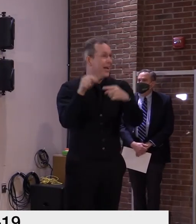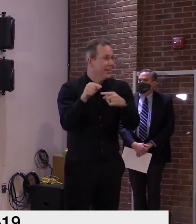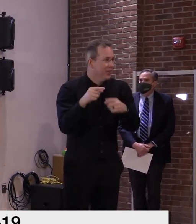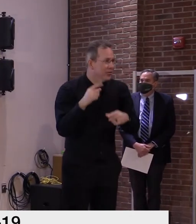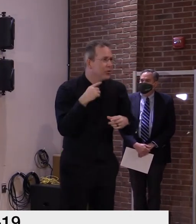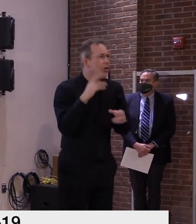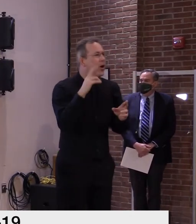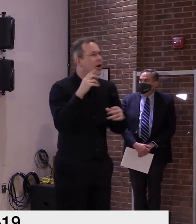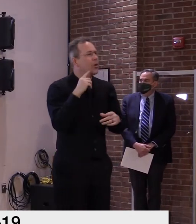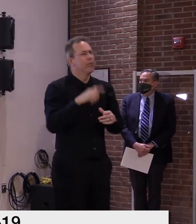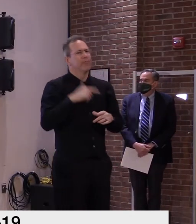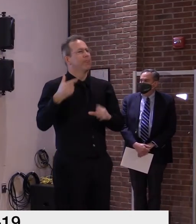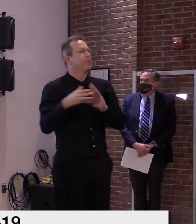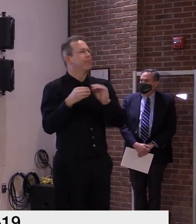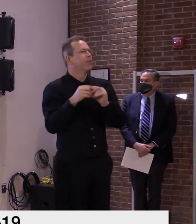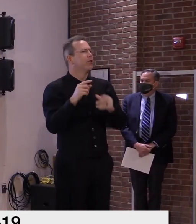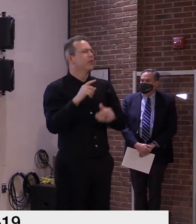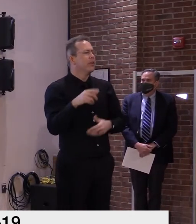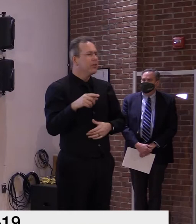seeing.